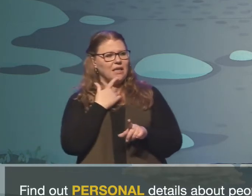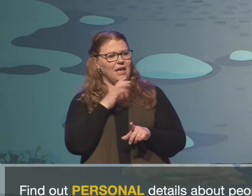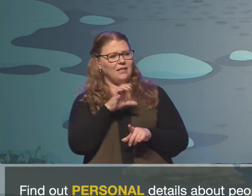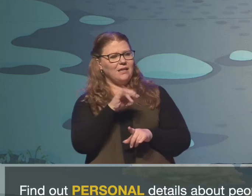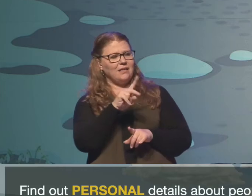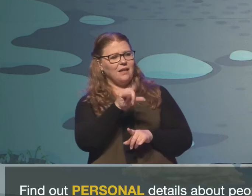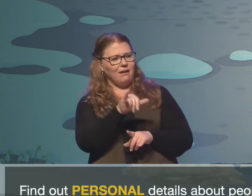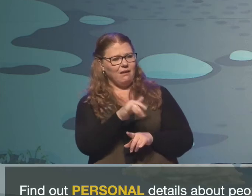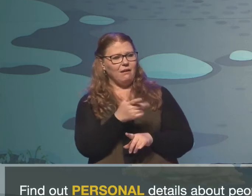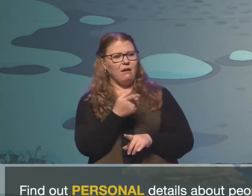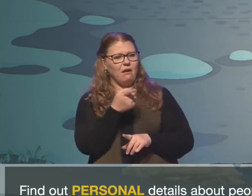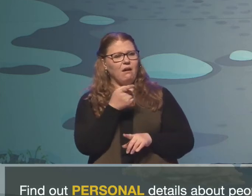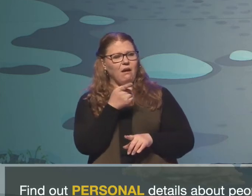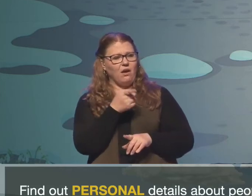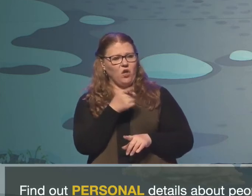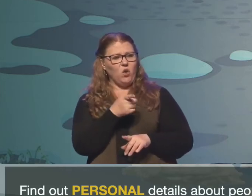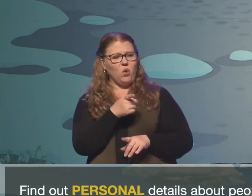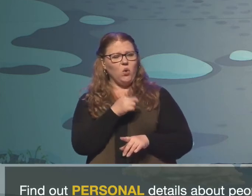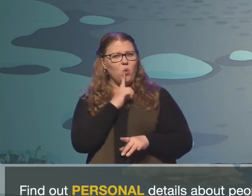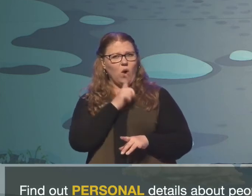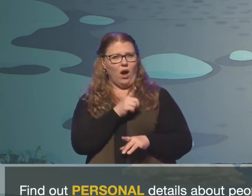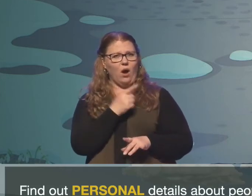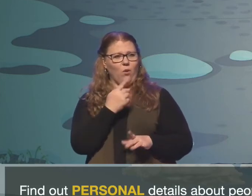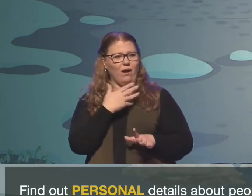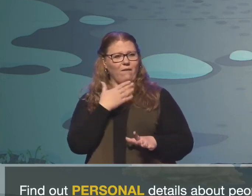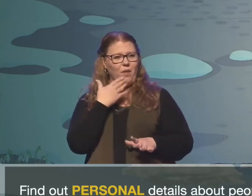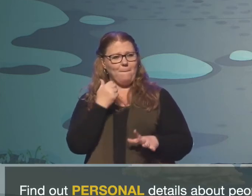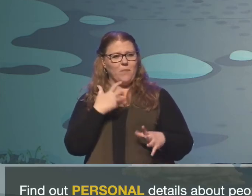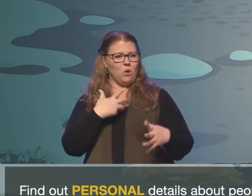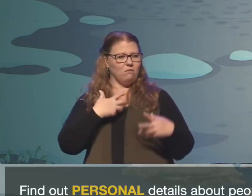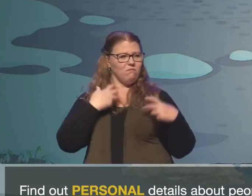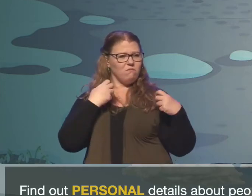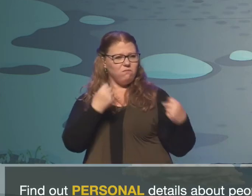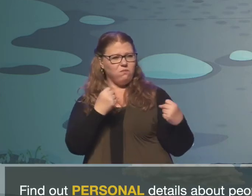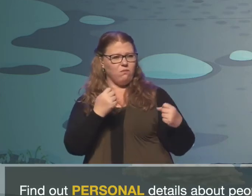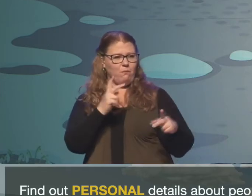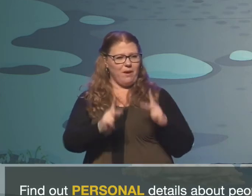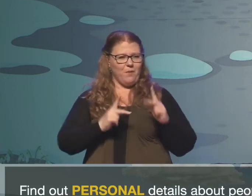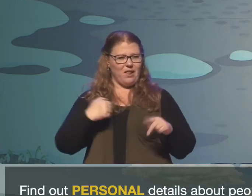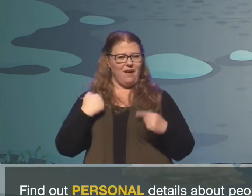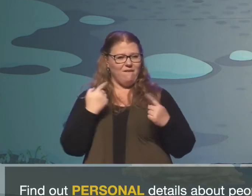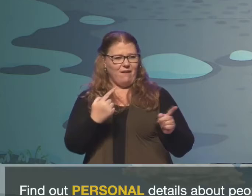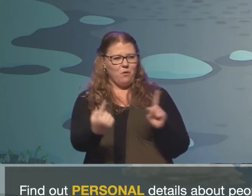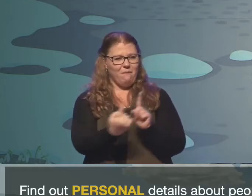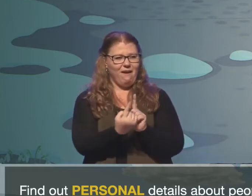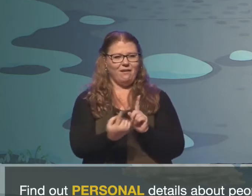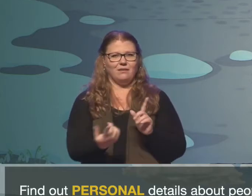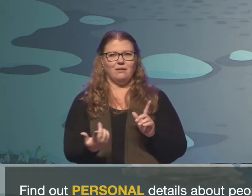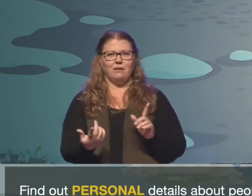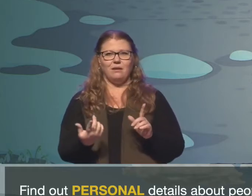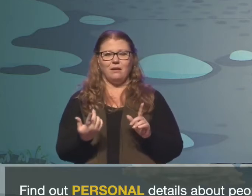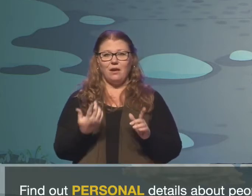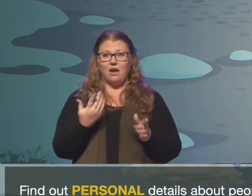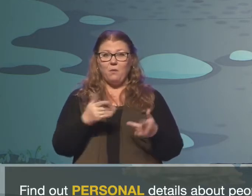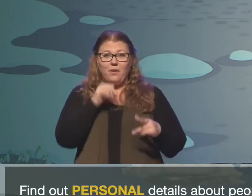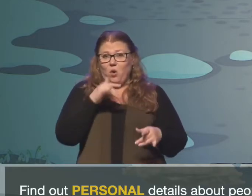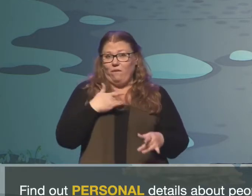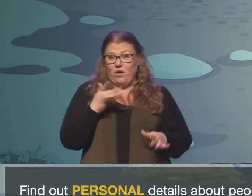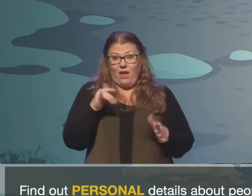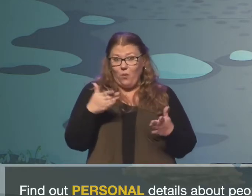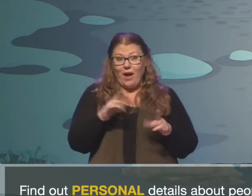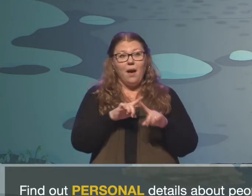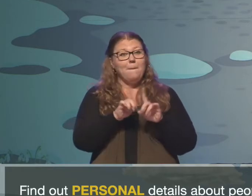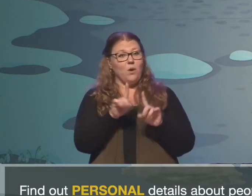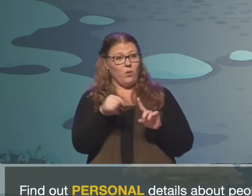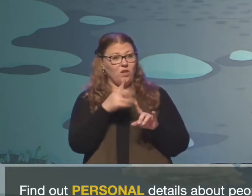Cindy, you are one of the most fierce, courageous people I've ever met. And you might not feel that way, but